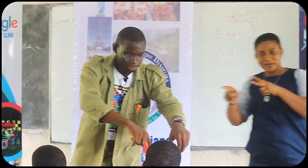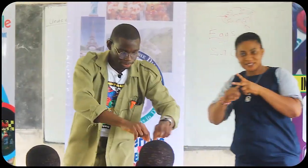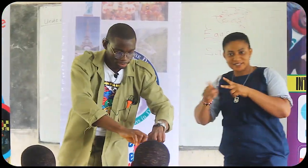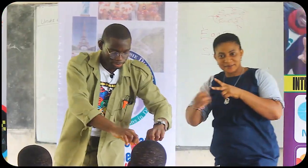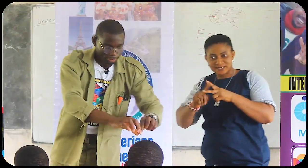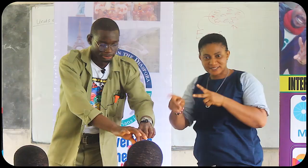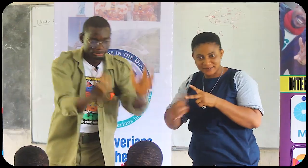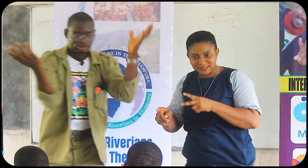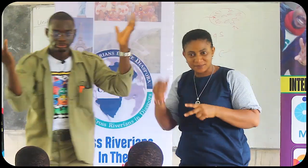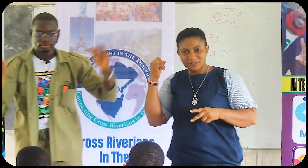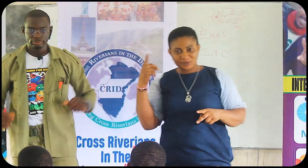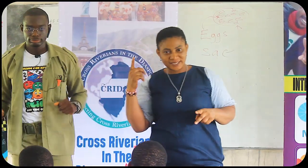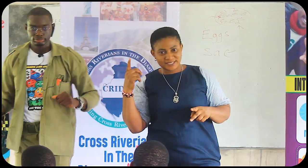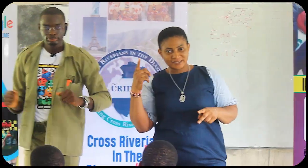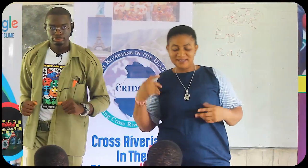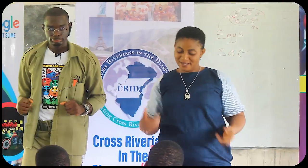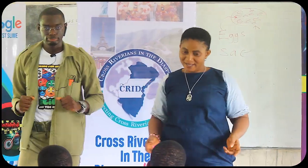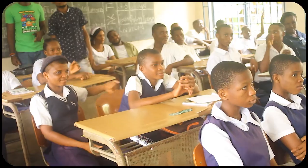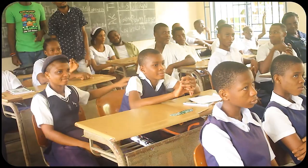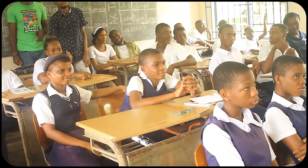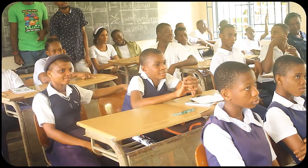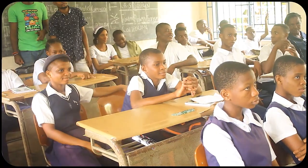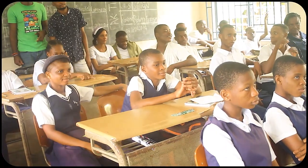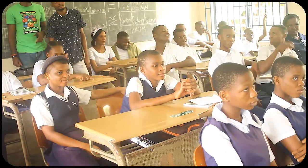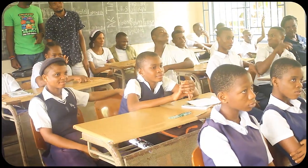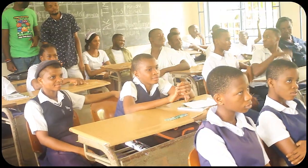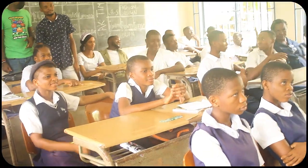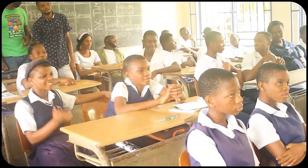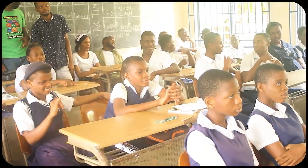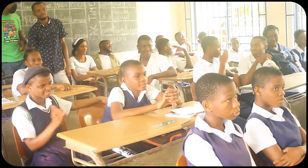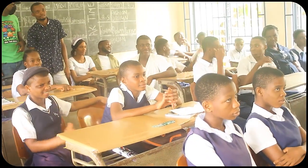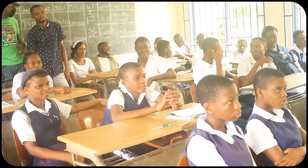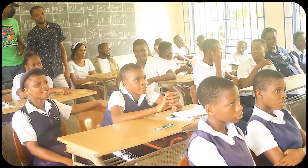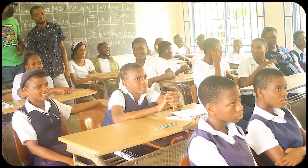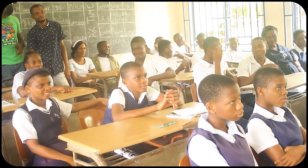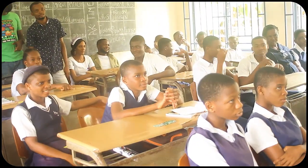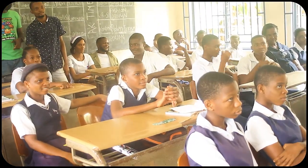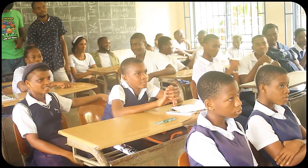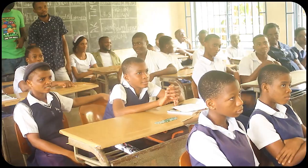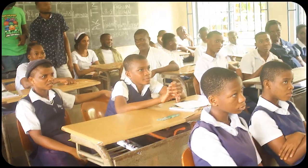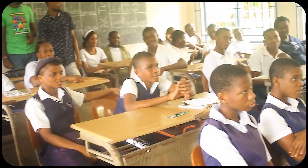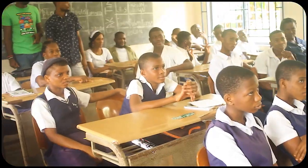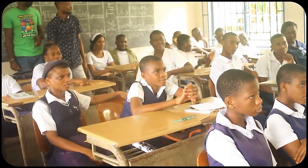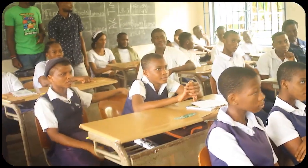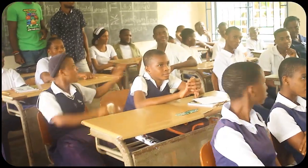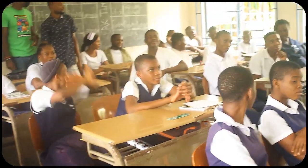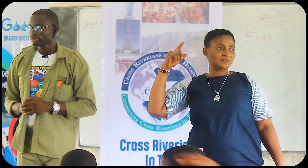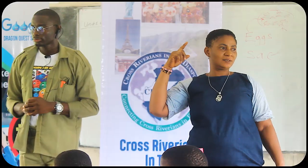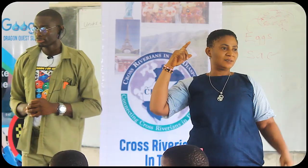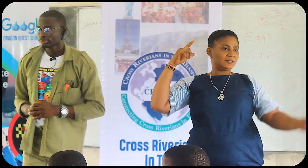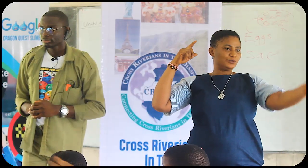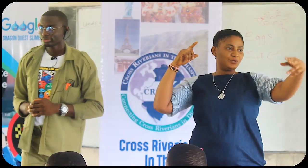Understand? You will say escape. Understand? Do you understand? Hey, you there?